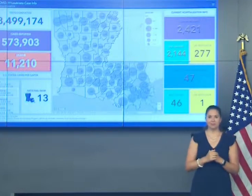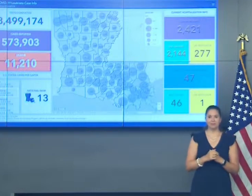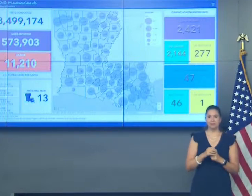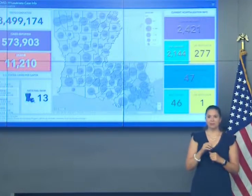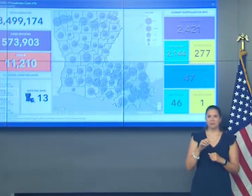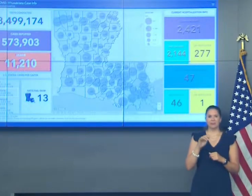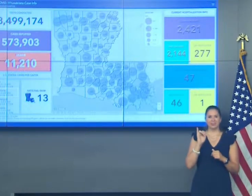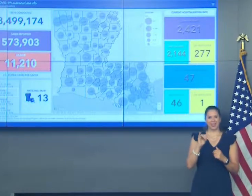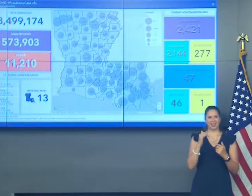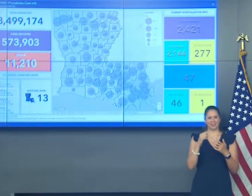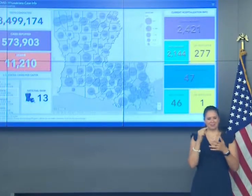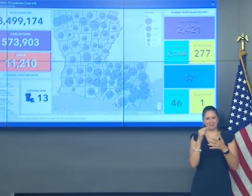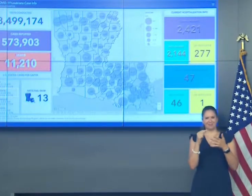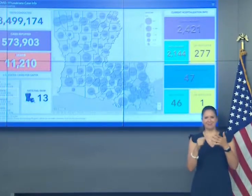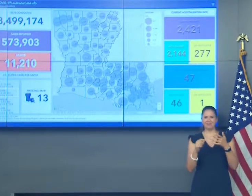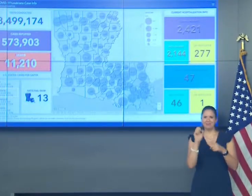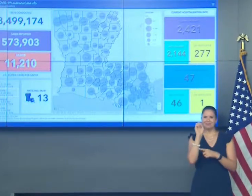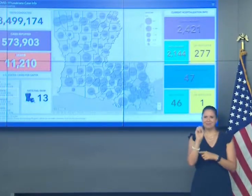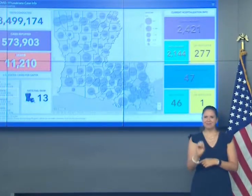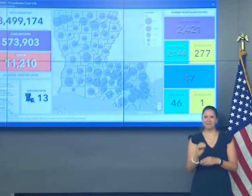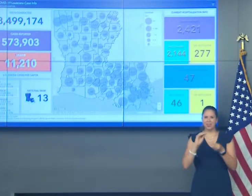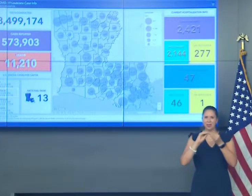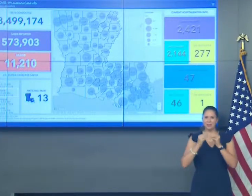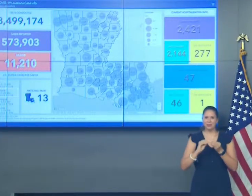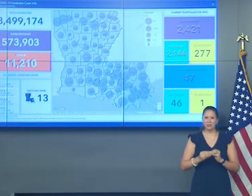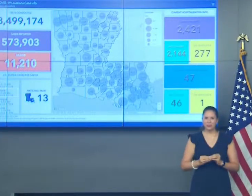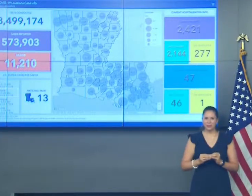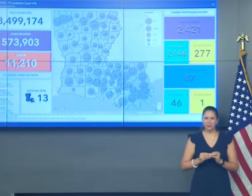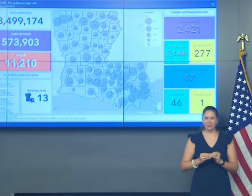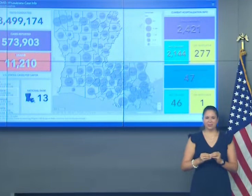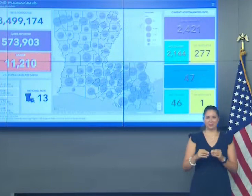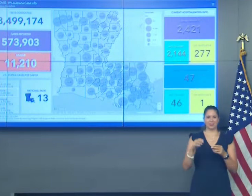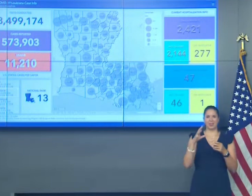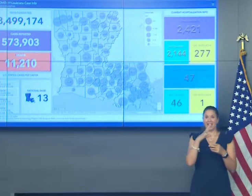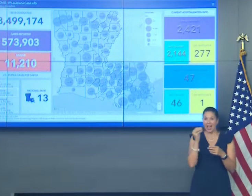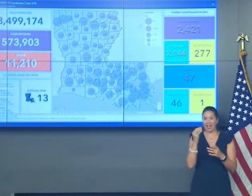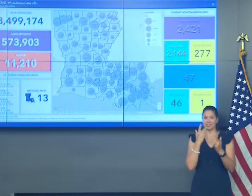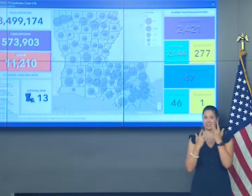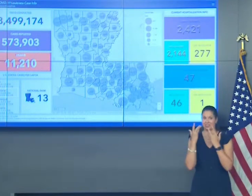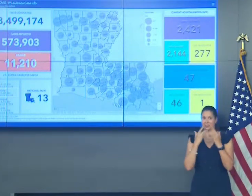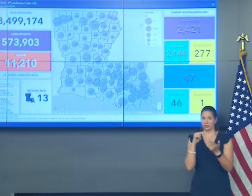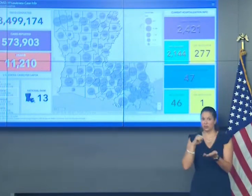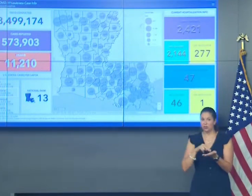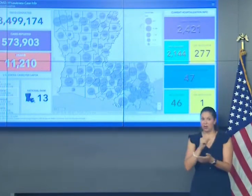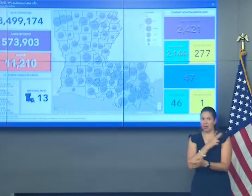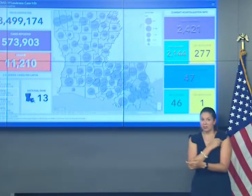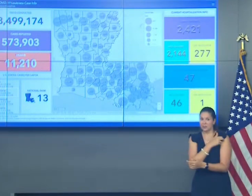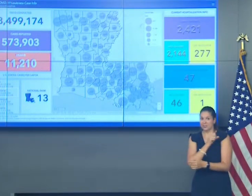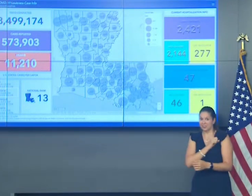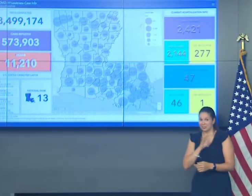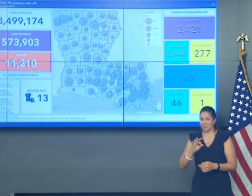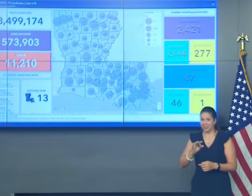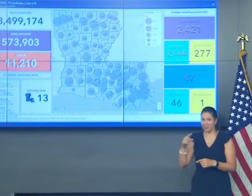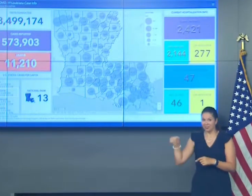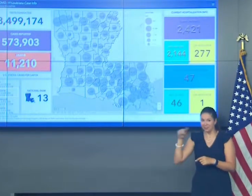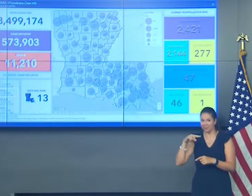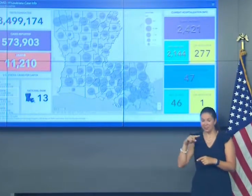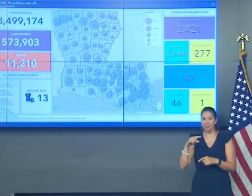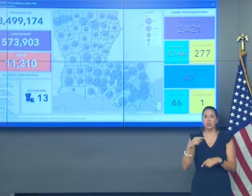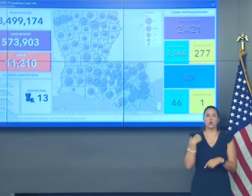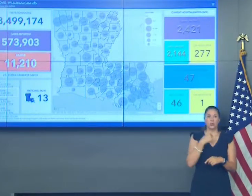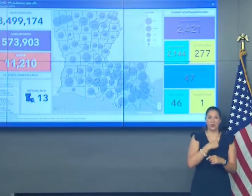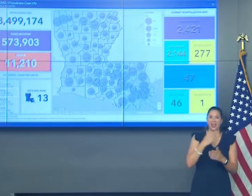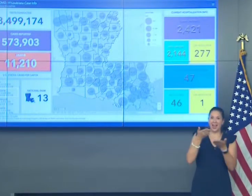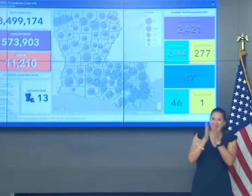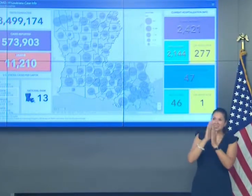of these grim statistics, coupled with a shortage of nurses and hospital staff, that we asked the federal government to send medical strike teams